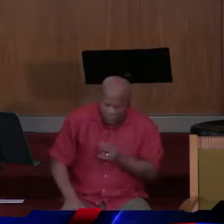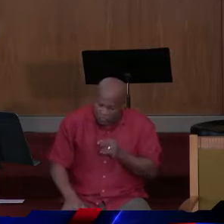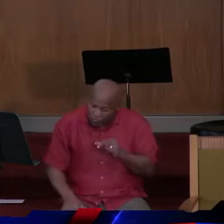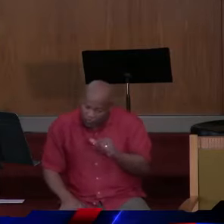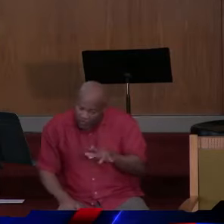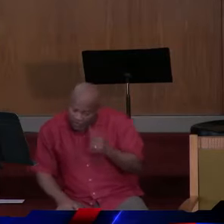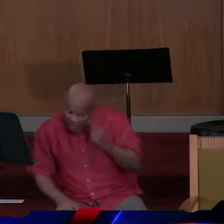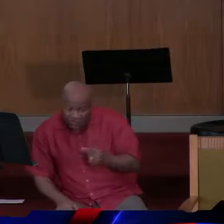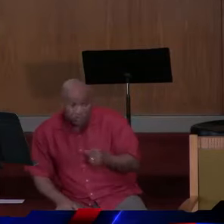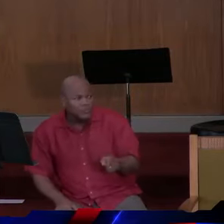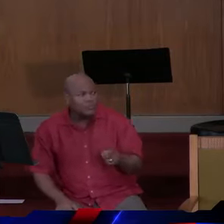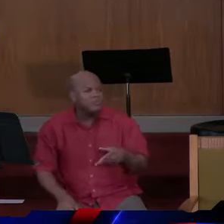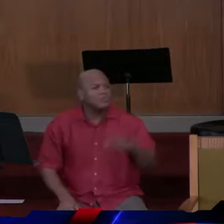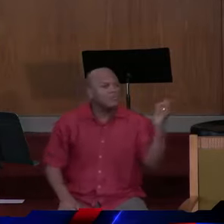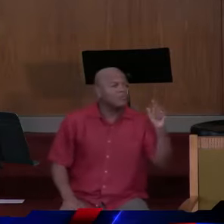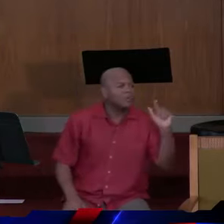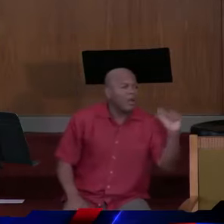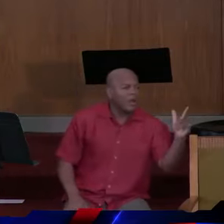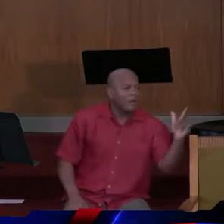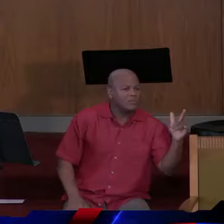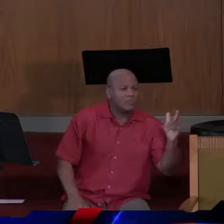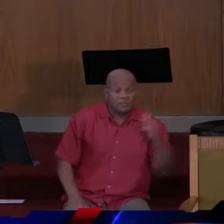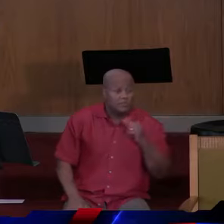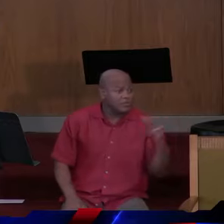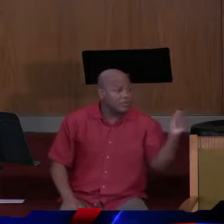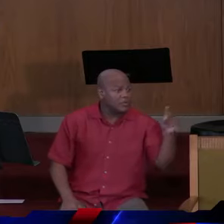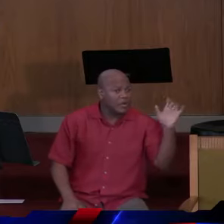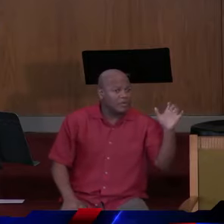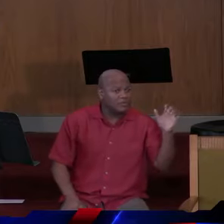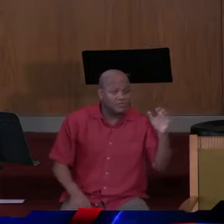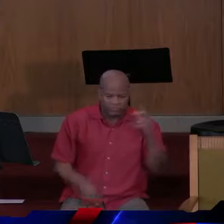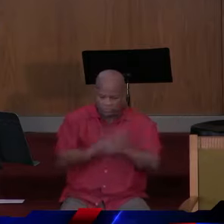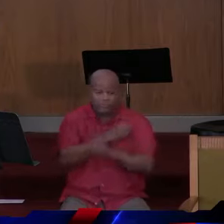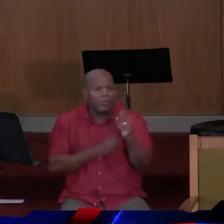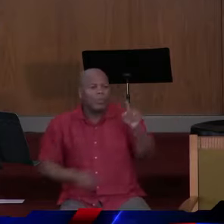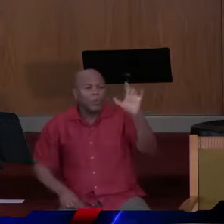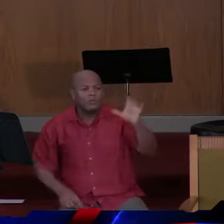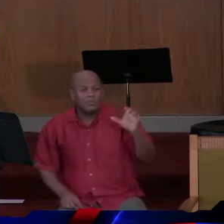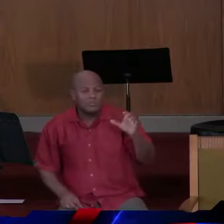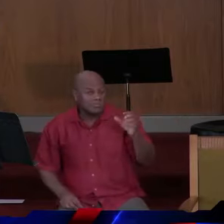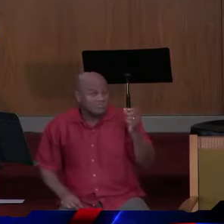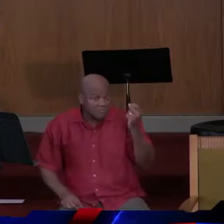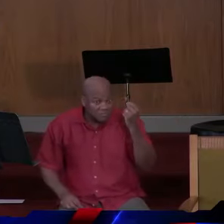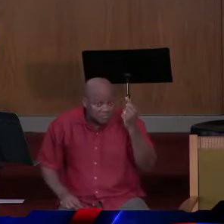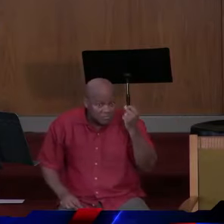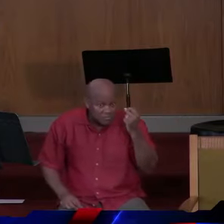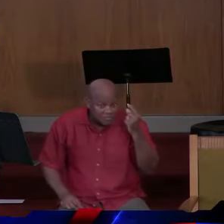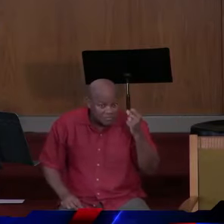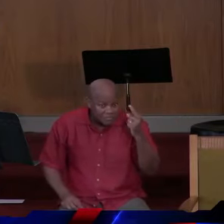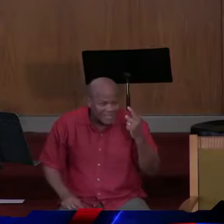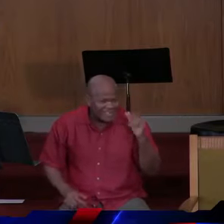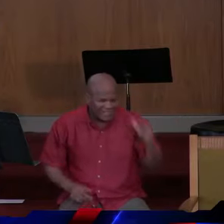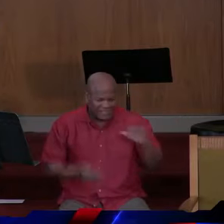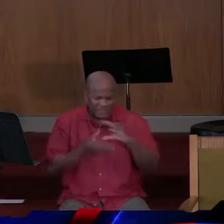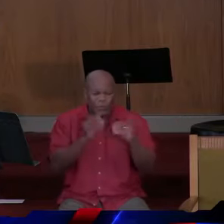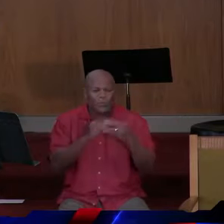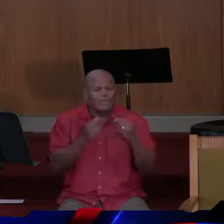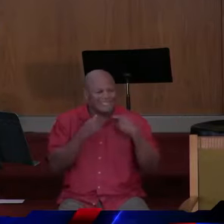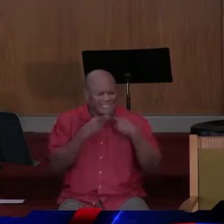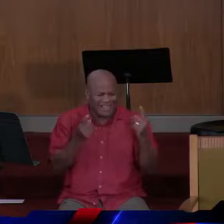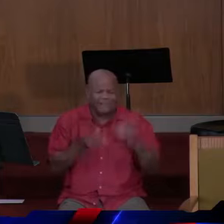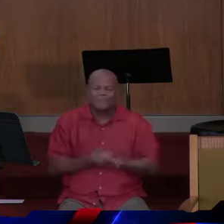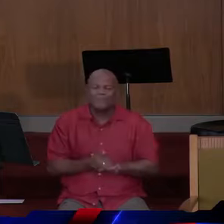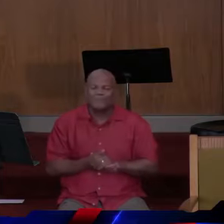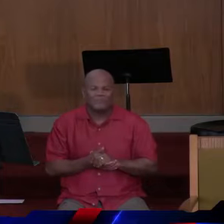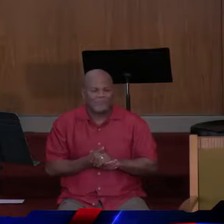you're still a dollar. You steal a dollar, you're still a hundred. You ain't hearing me. I used to tell that story. I